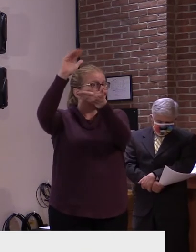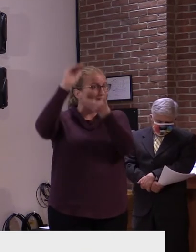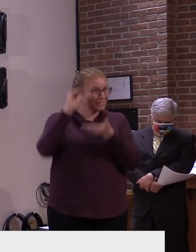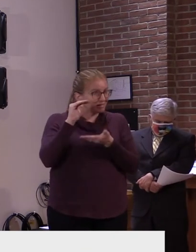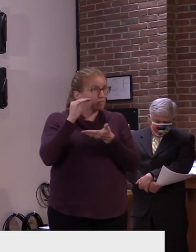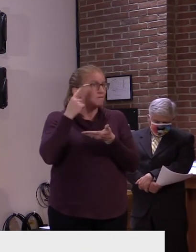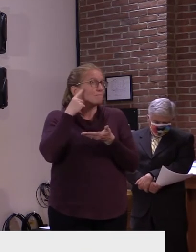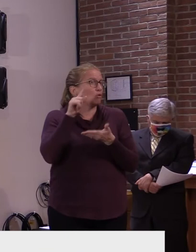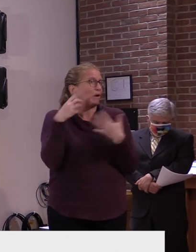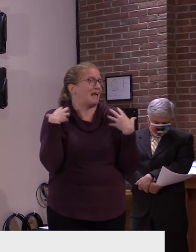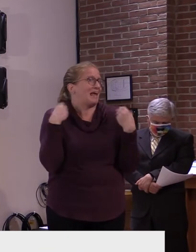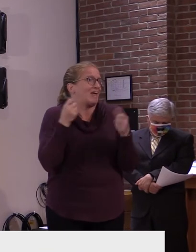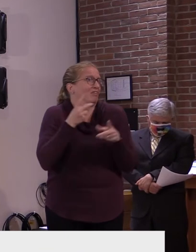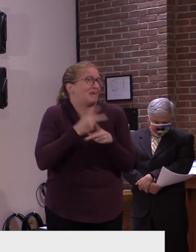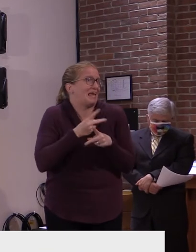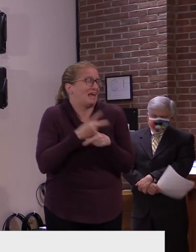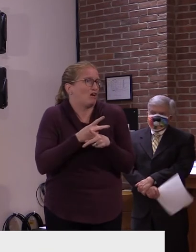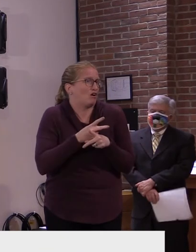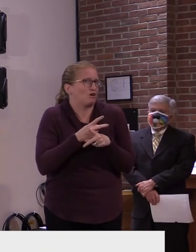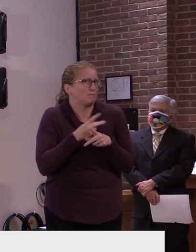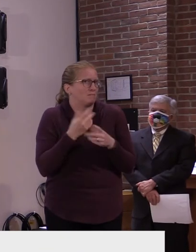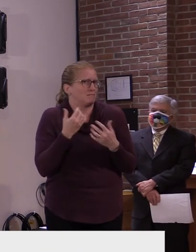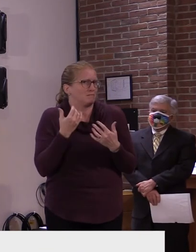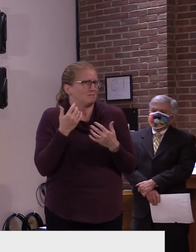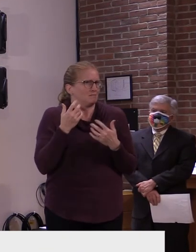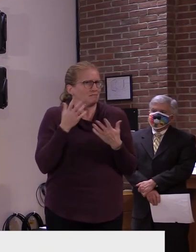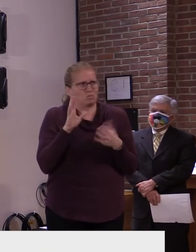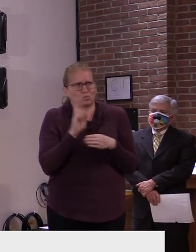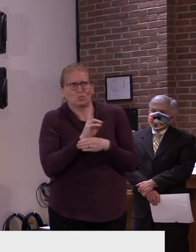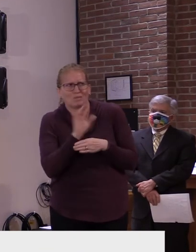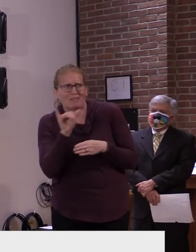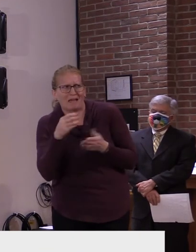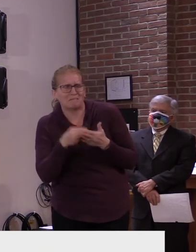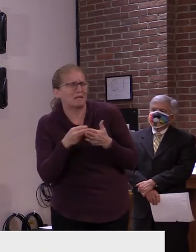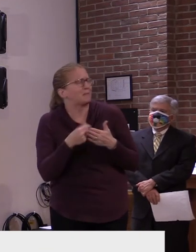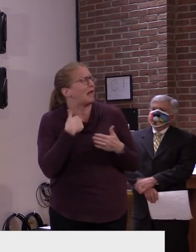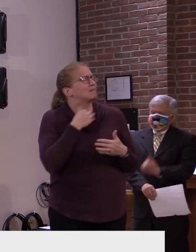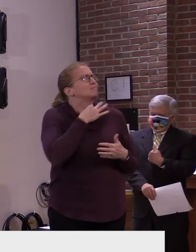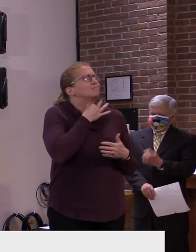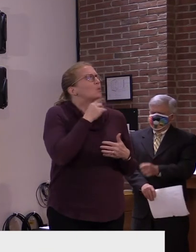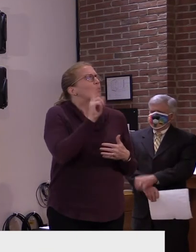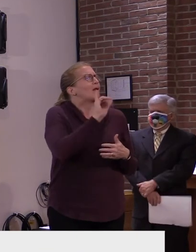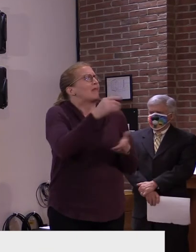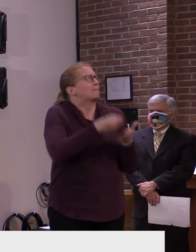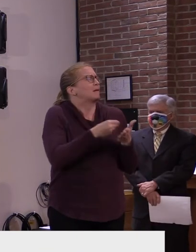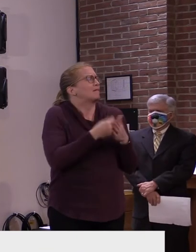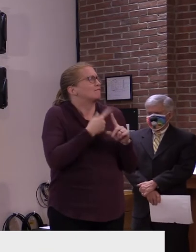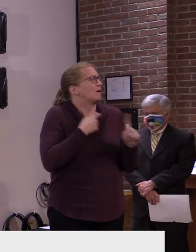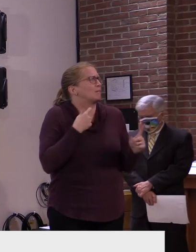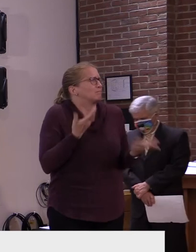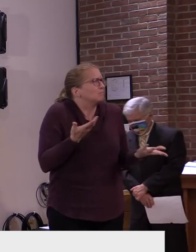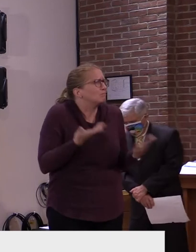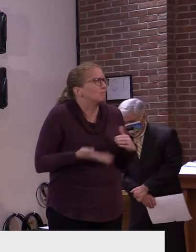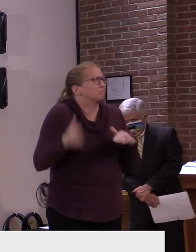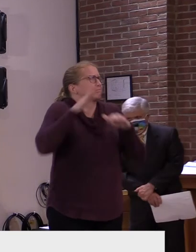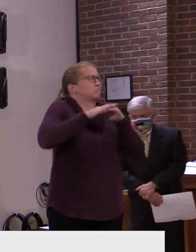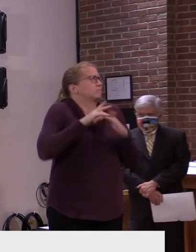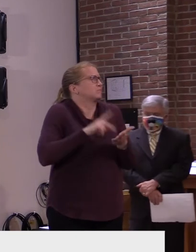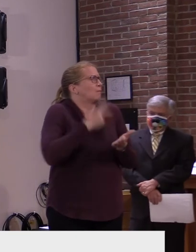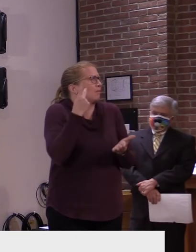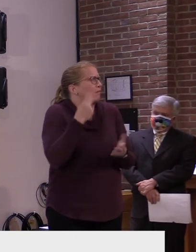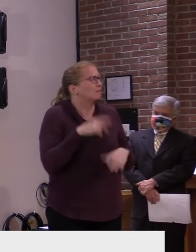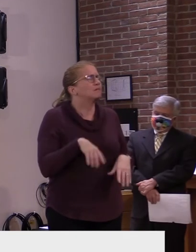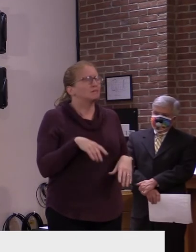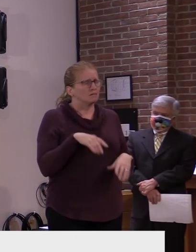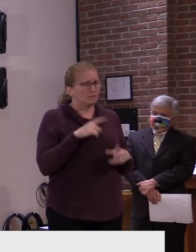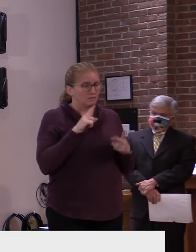therefore it now freed up but i'm wondering you know where that money is coming from and also how you're deciding to put it